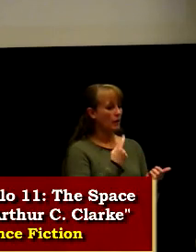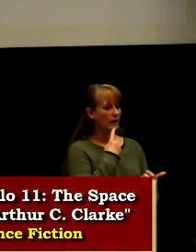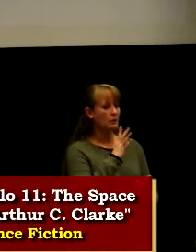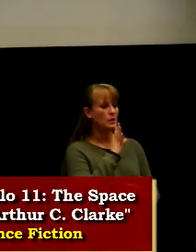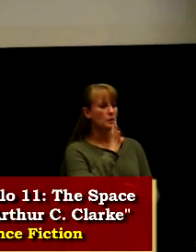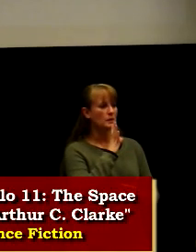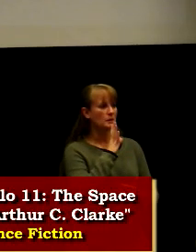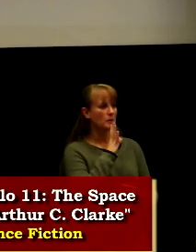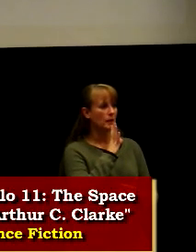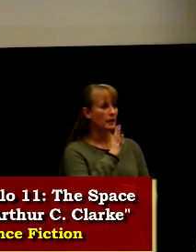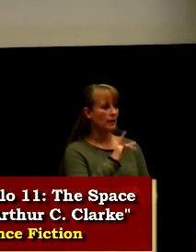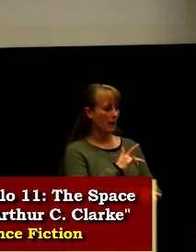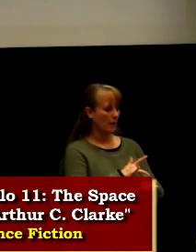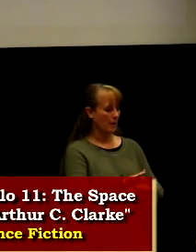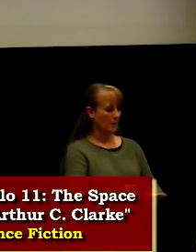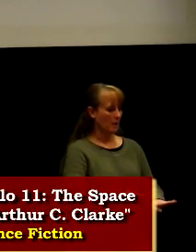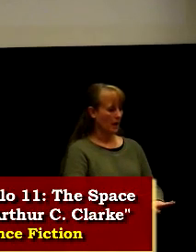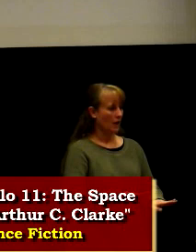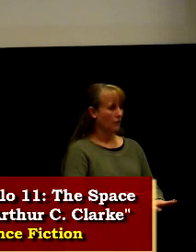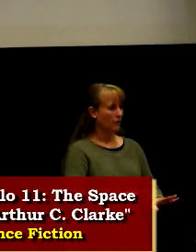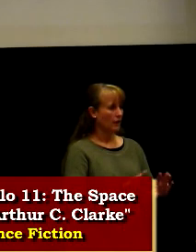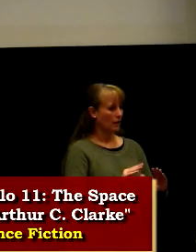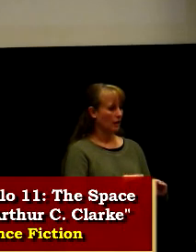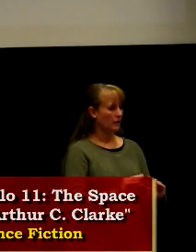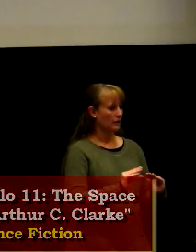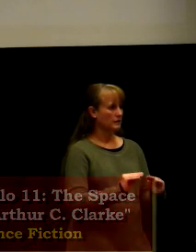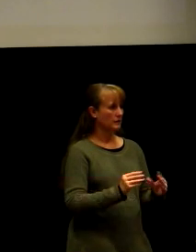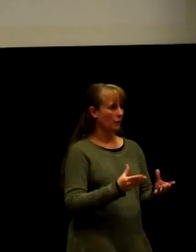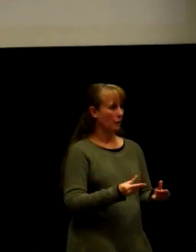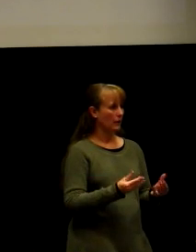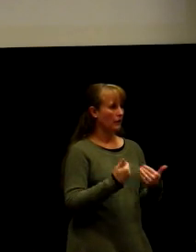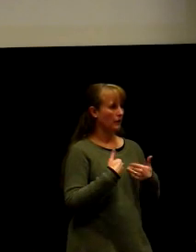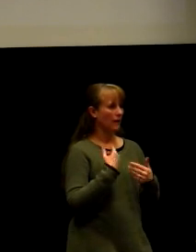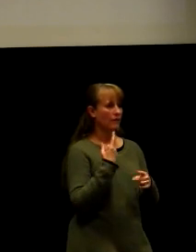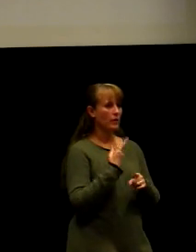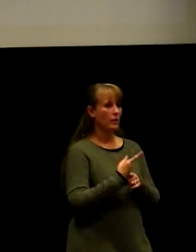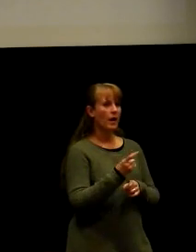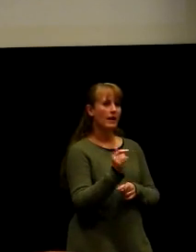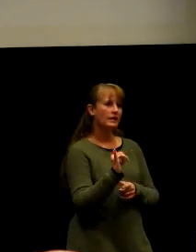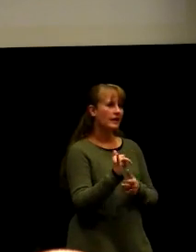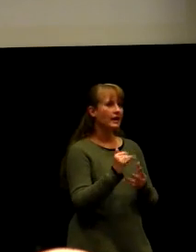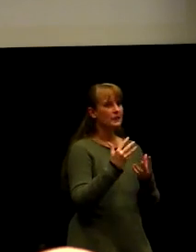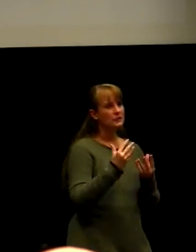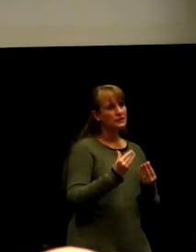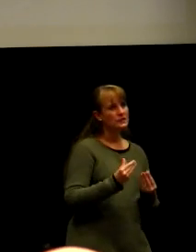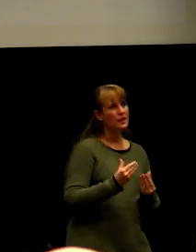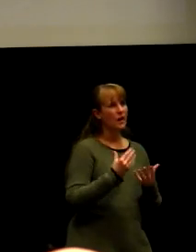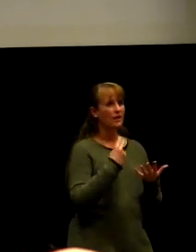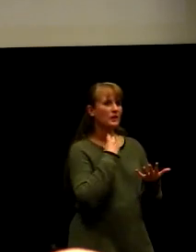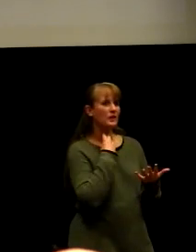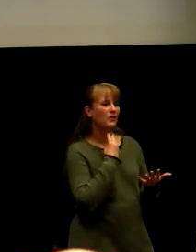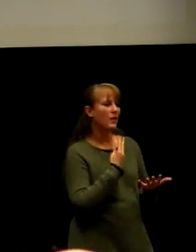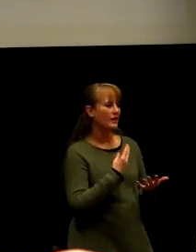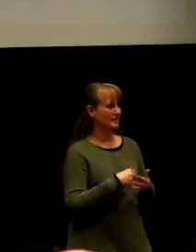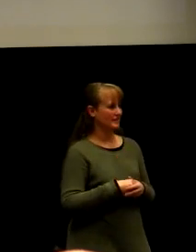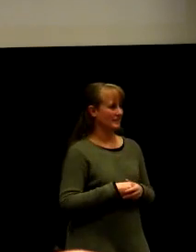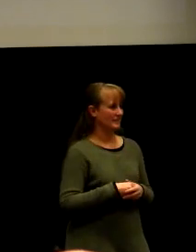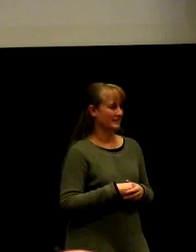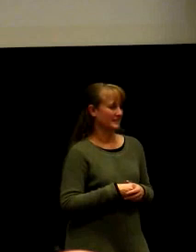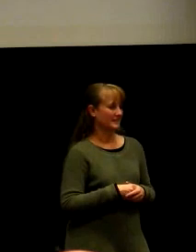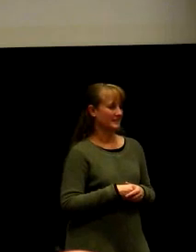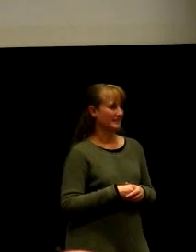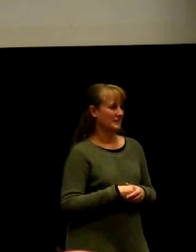lines barefoot and with his feet on a soft pillow in order to get the right kind of soporific voice